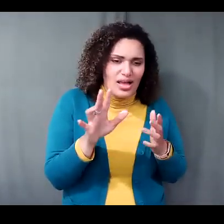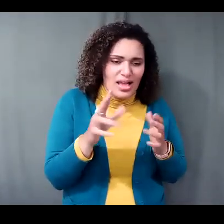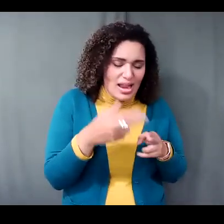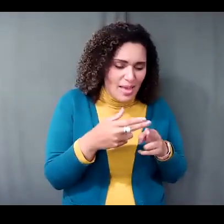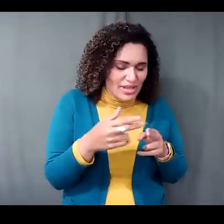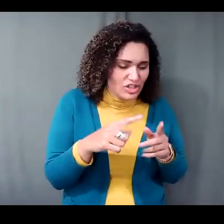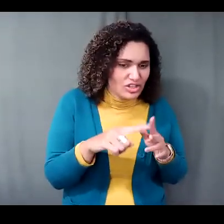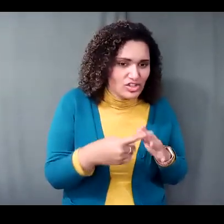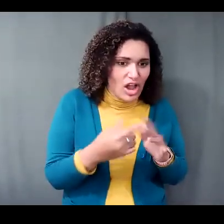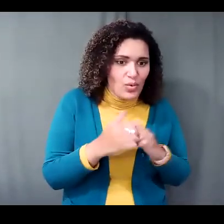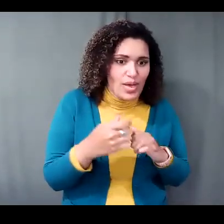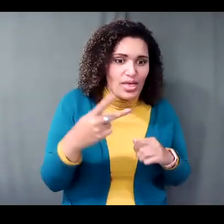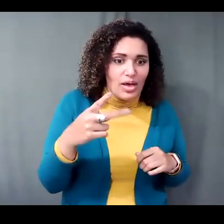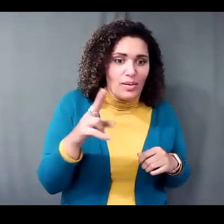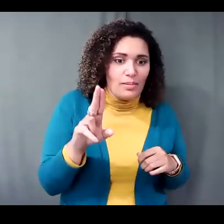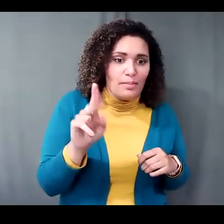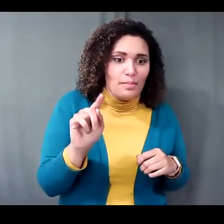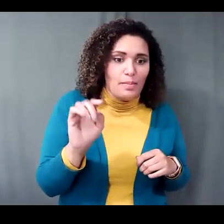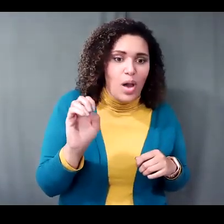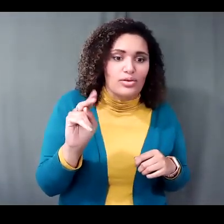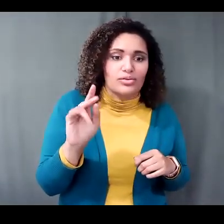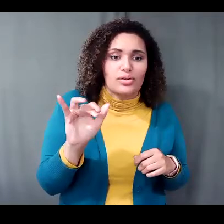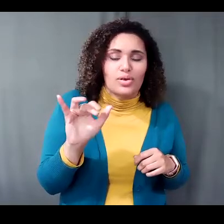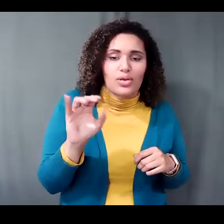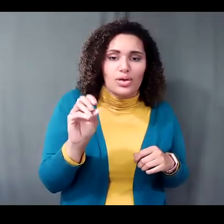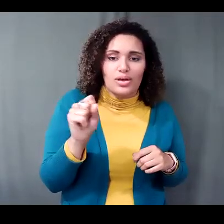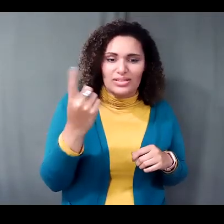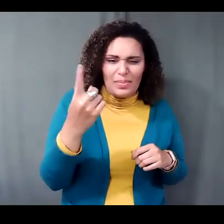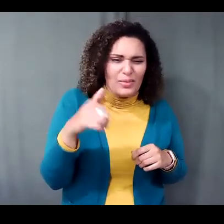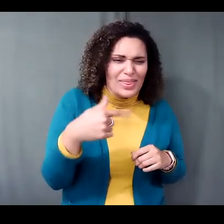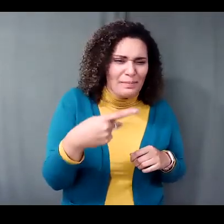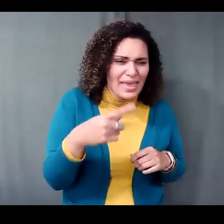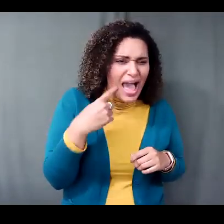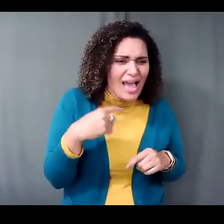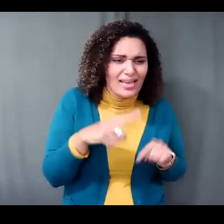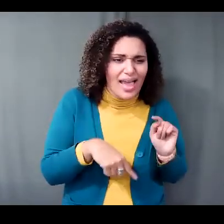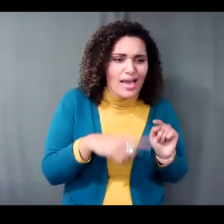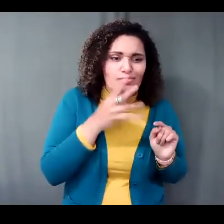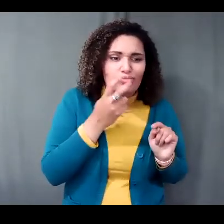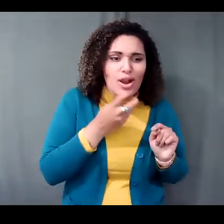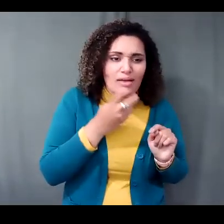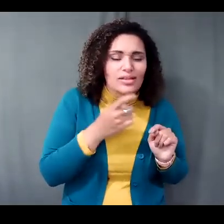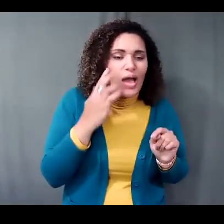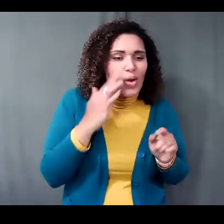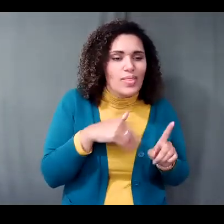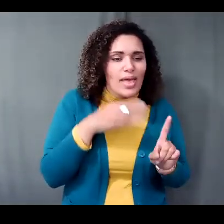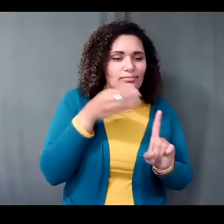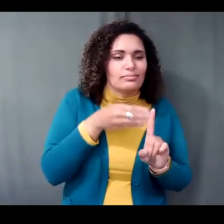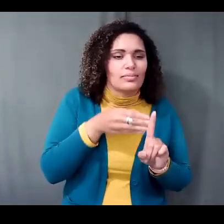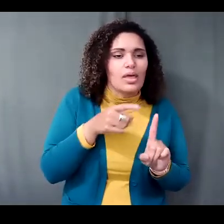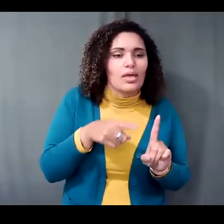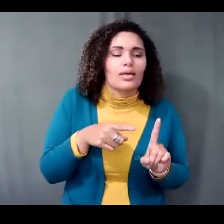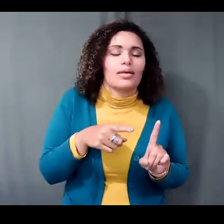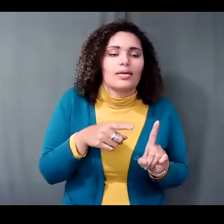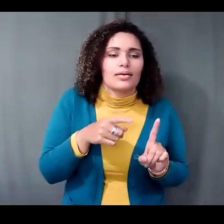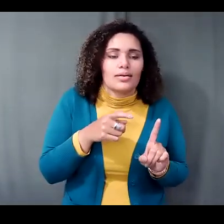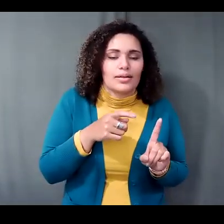week or so. Whereas if it tends to be with like a bigger cork or a reusable cork, like we put them in